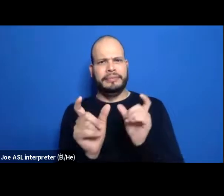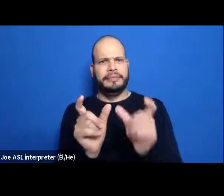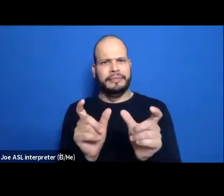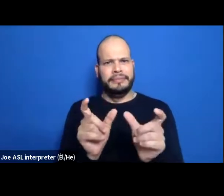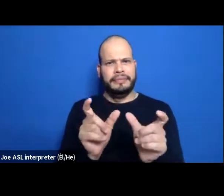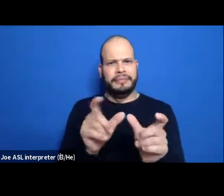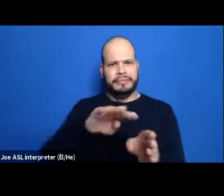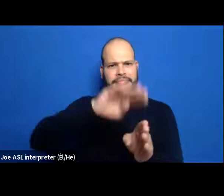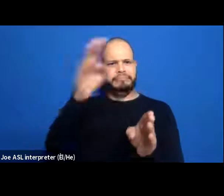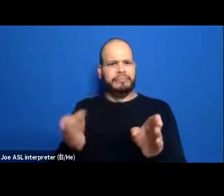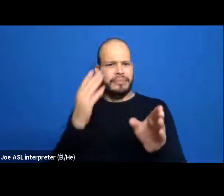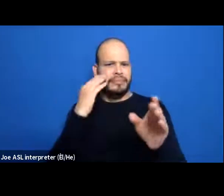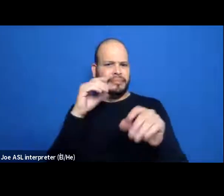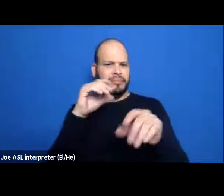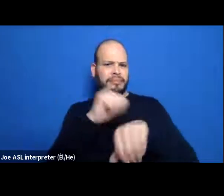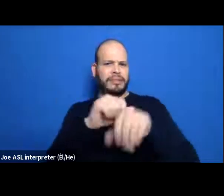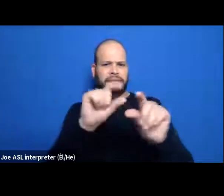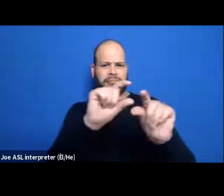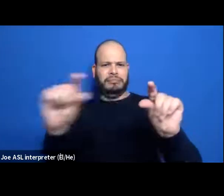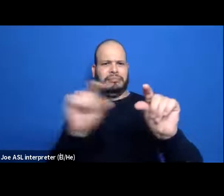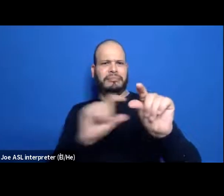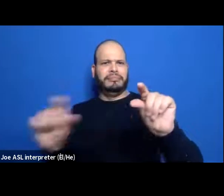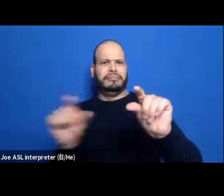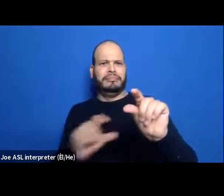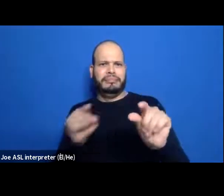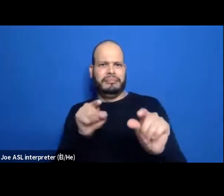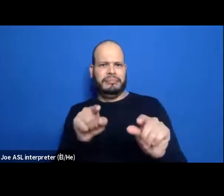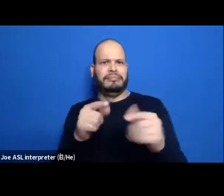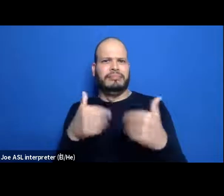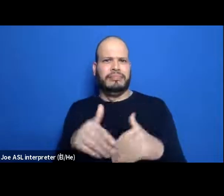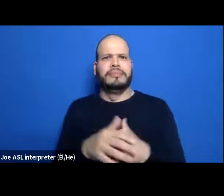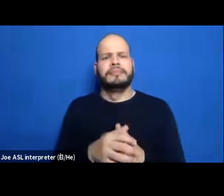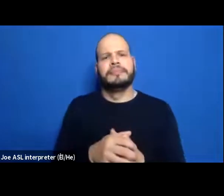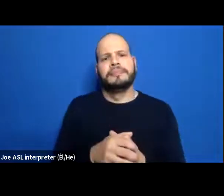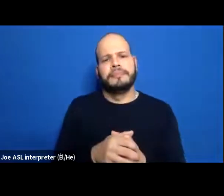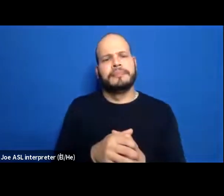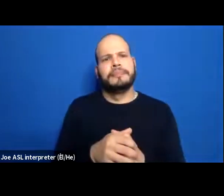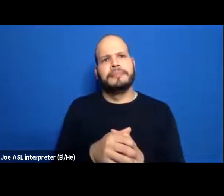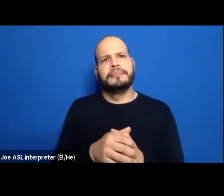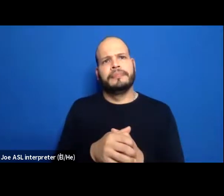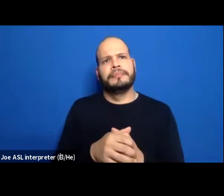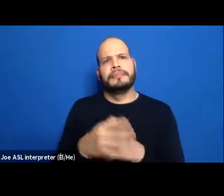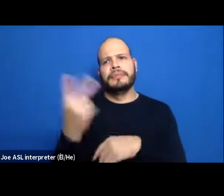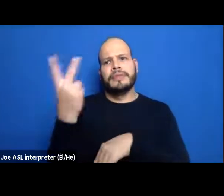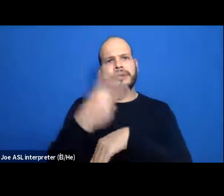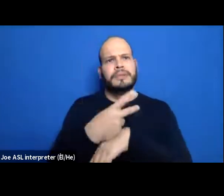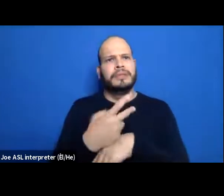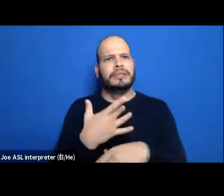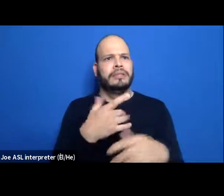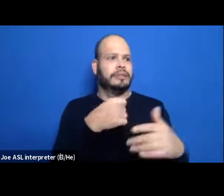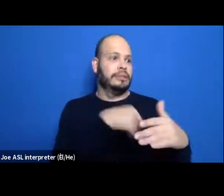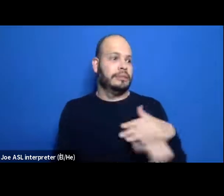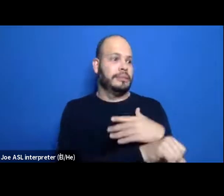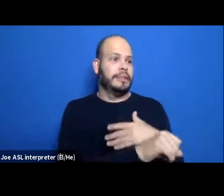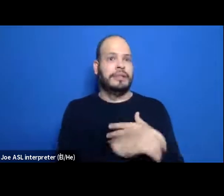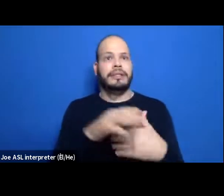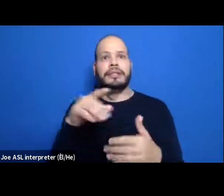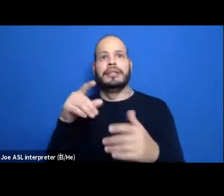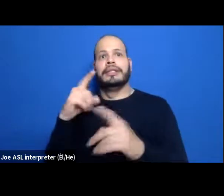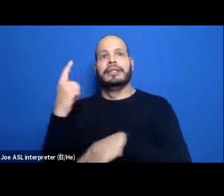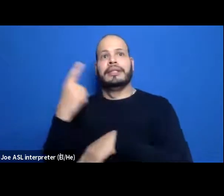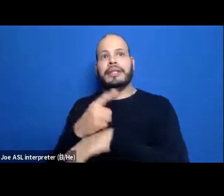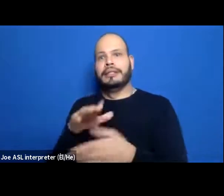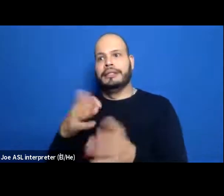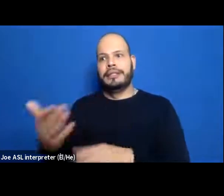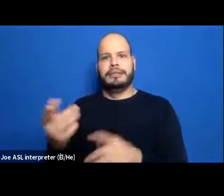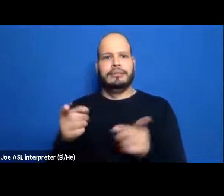have this assumption that these movements, these conceptions, these imaginations died, that they perished, that they failed, that they didn't succeed because we're not experiencing